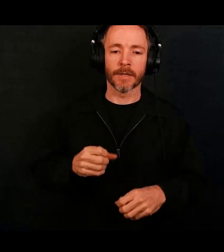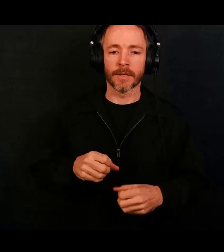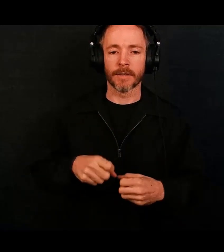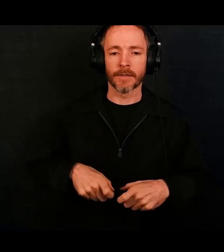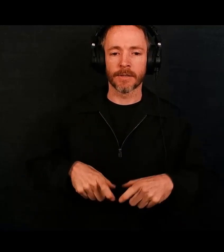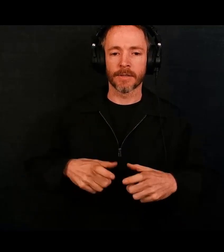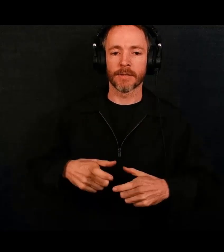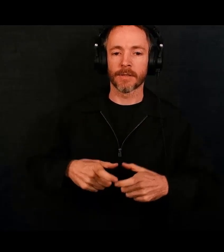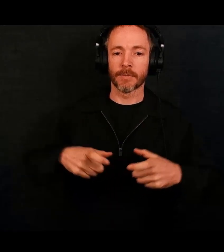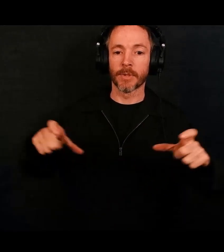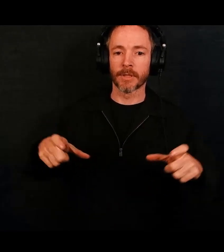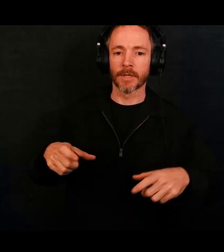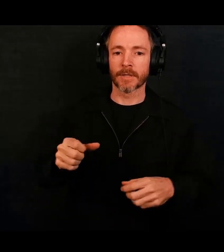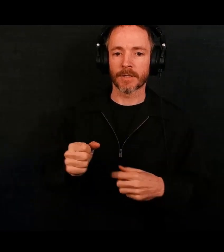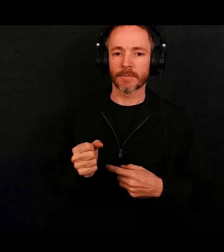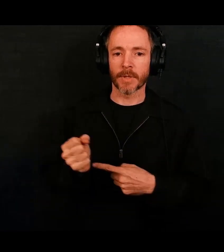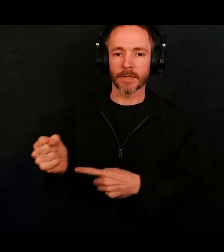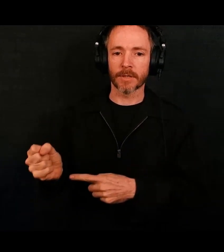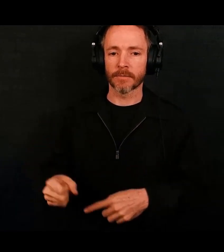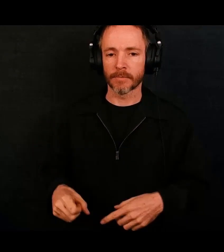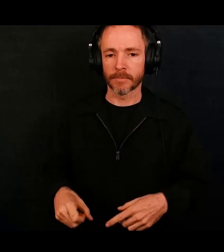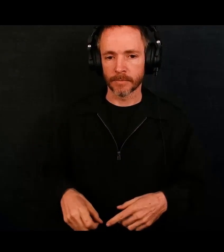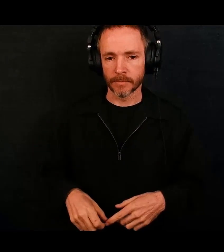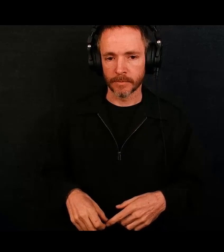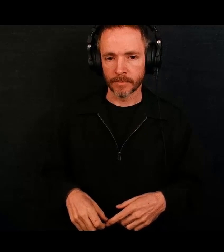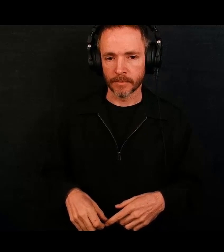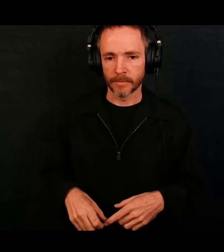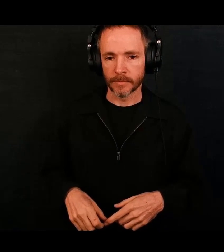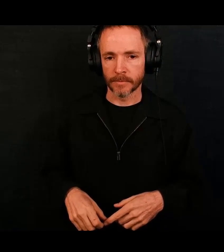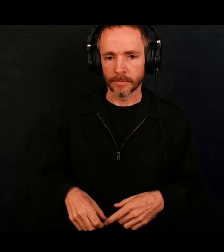And the big spacer.